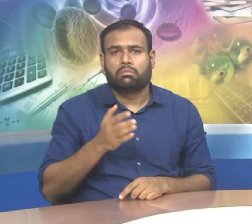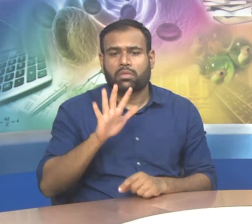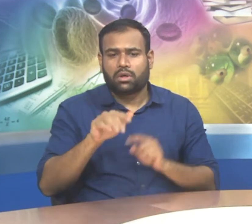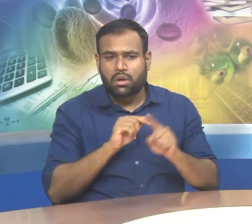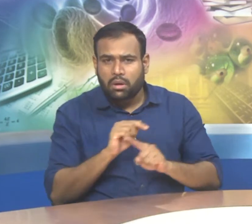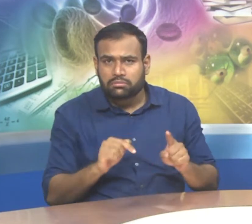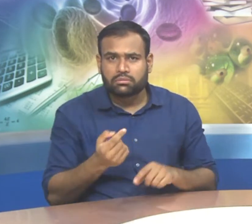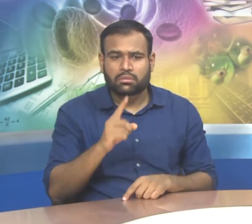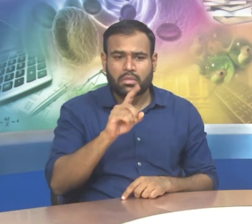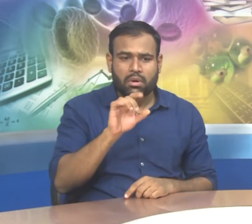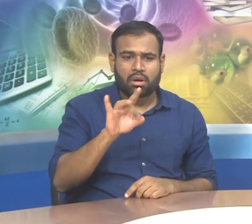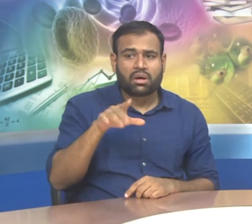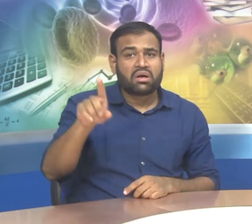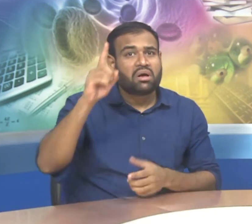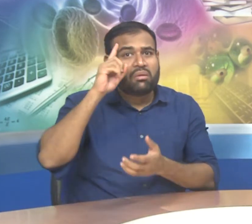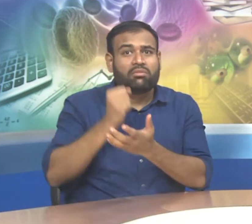normally it is very high.